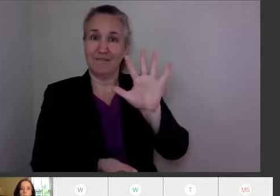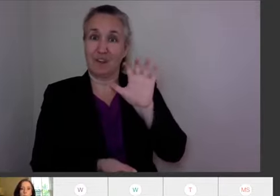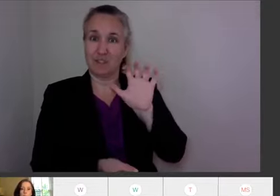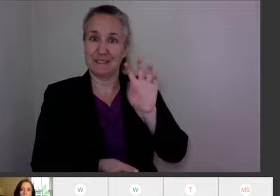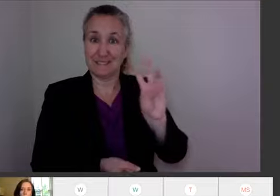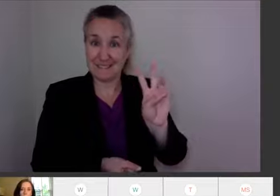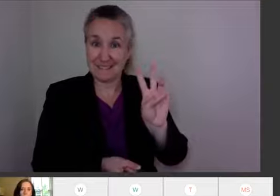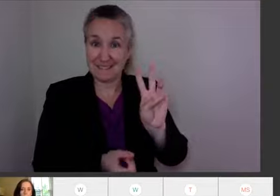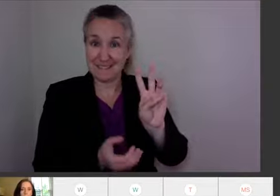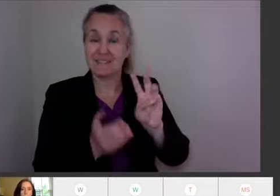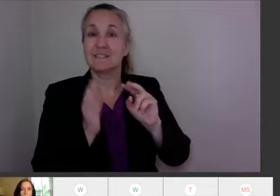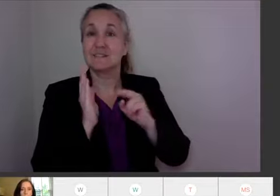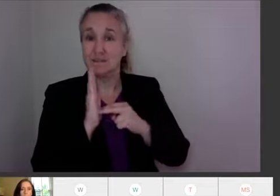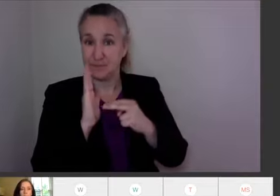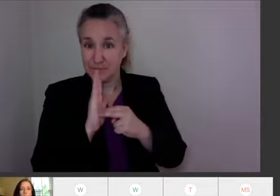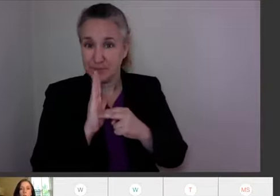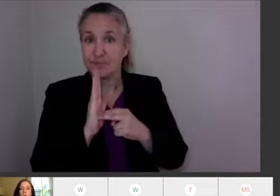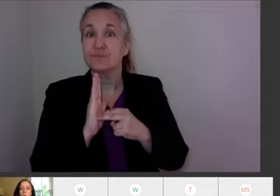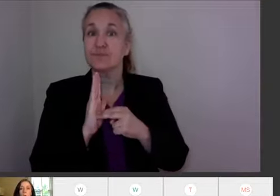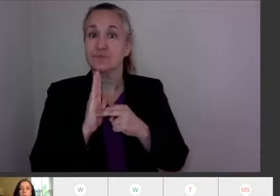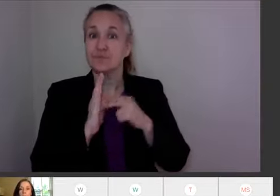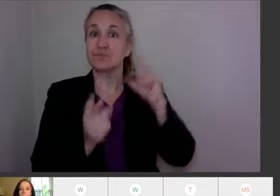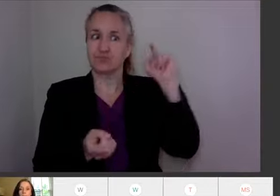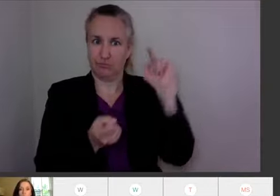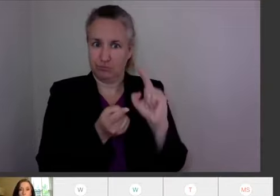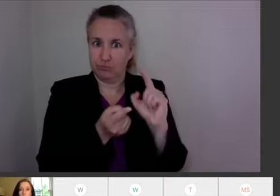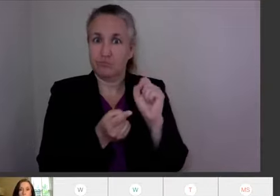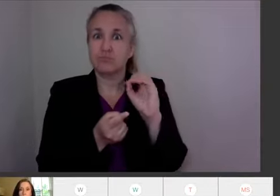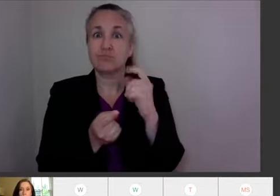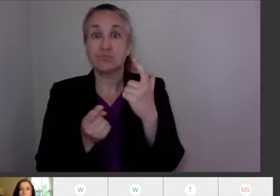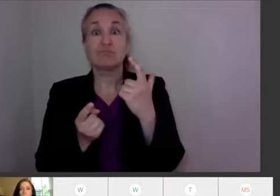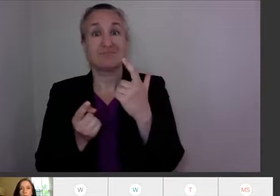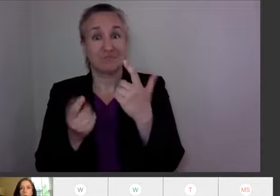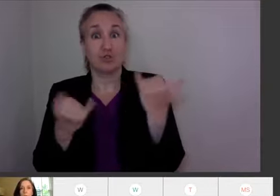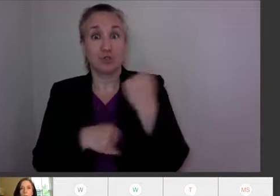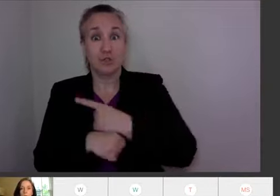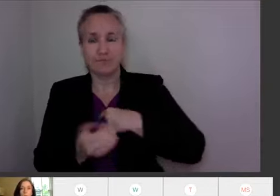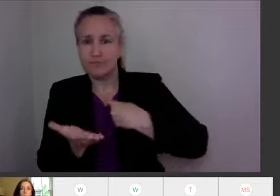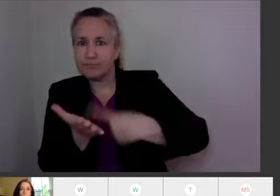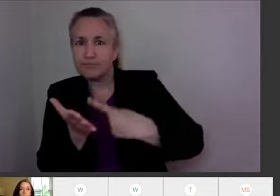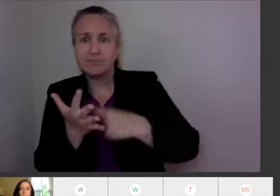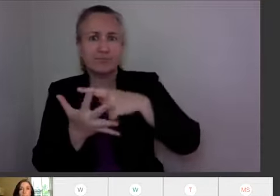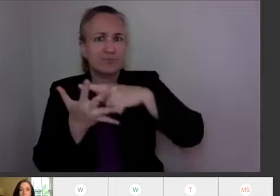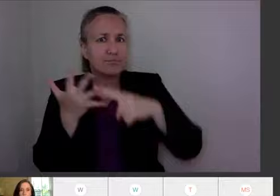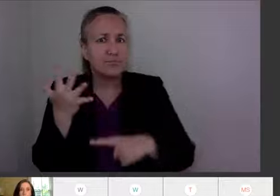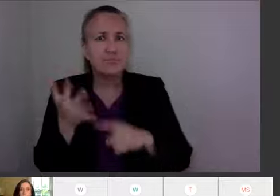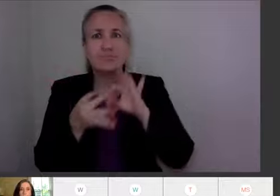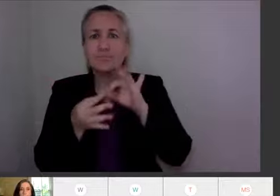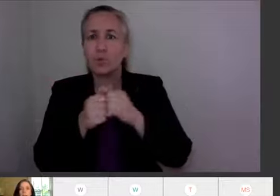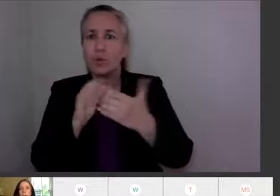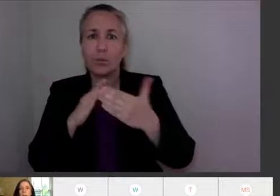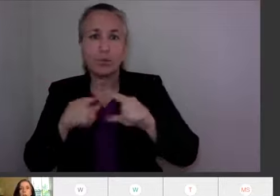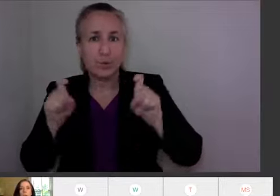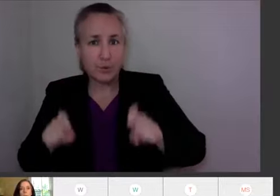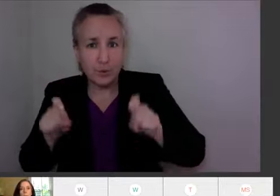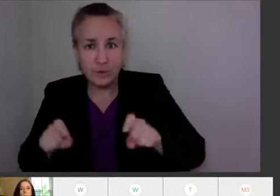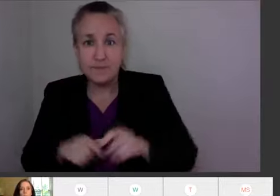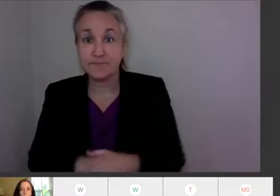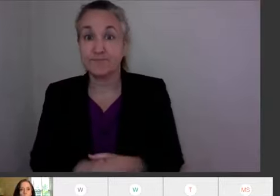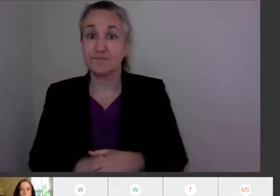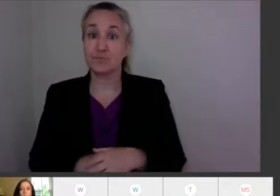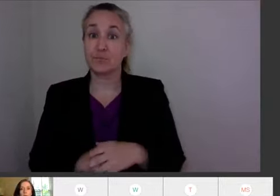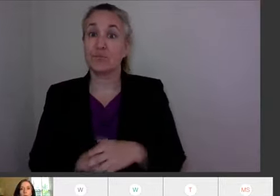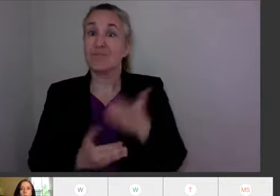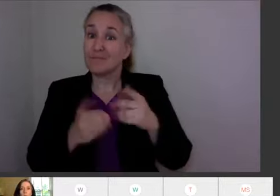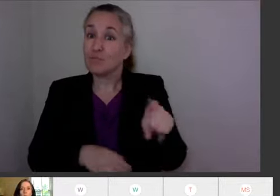38% decrease. So lots to talk about today in terms of community testing. As you may